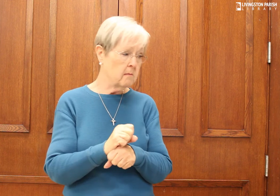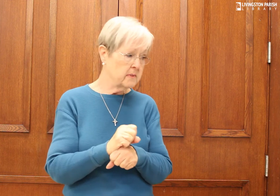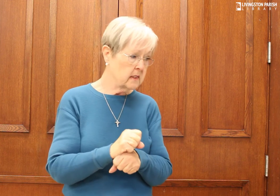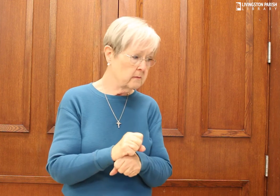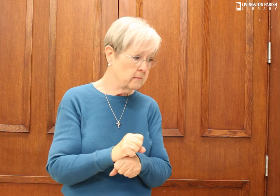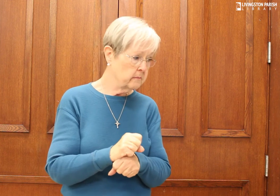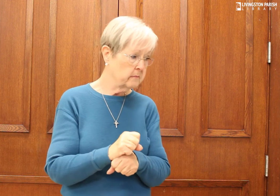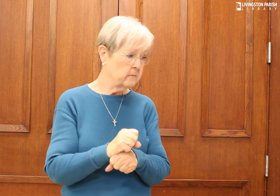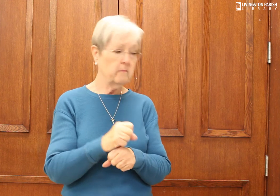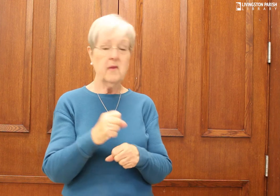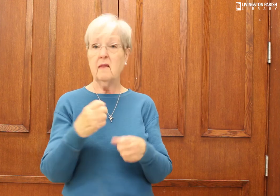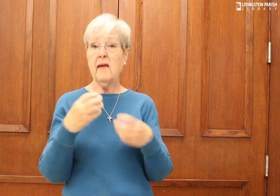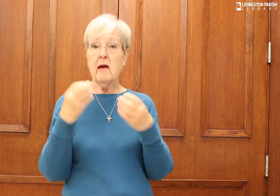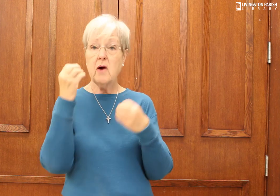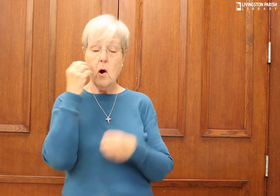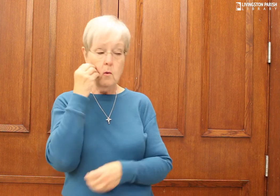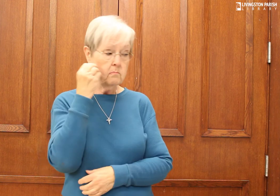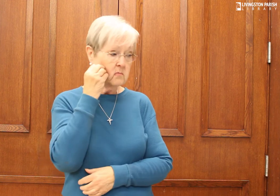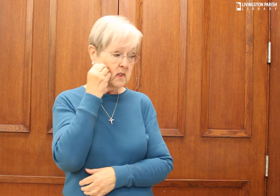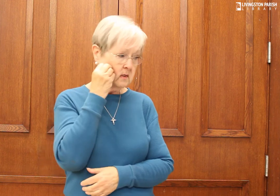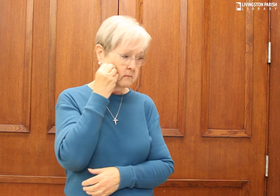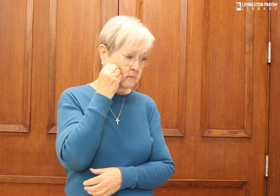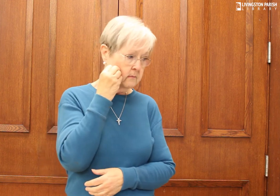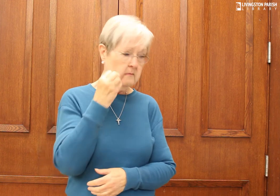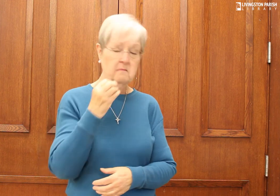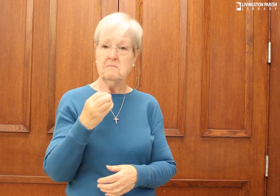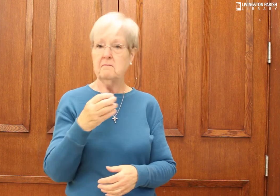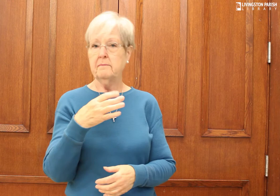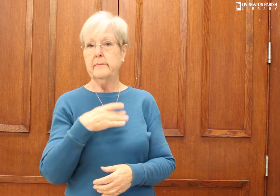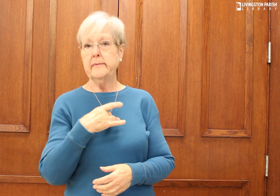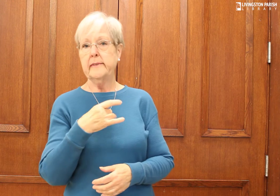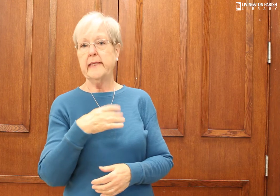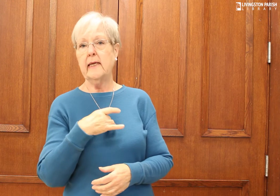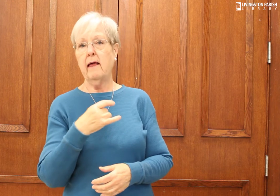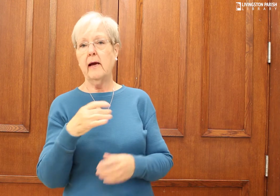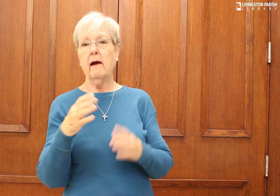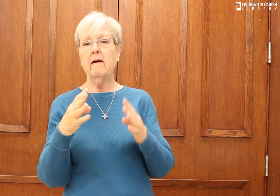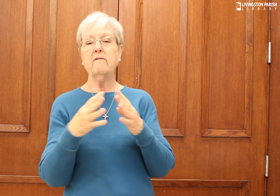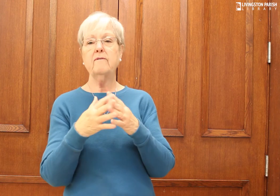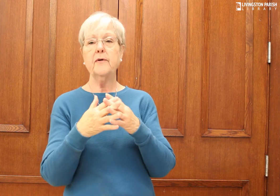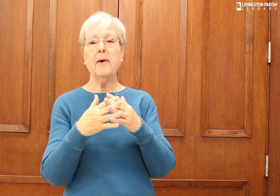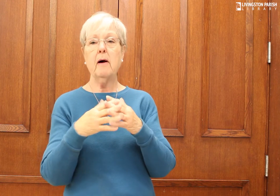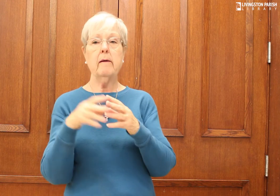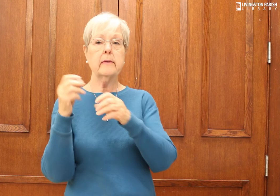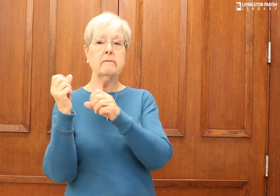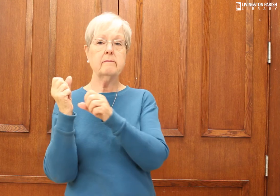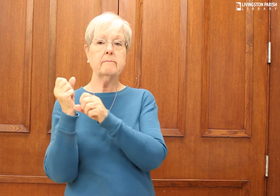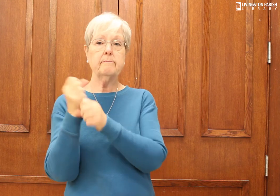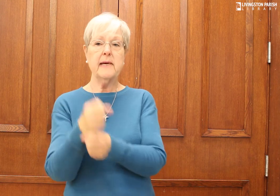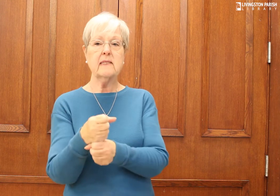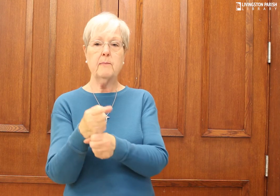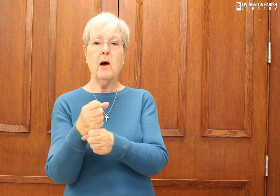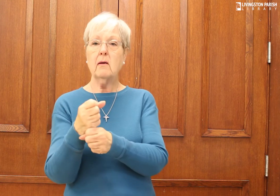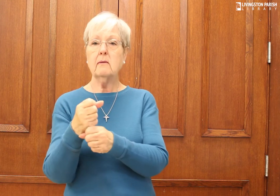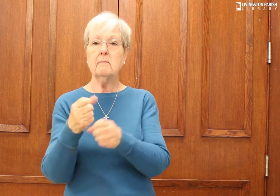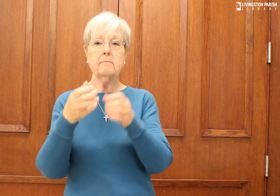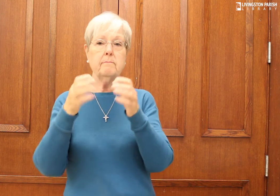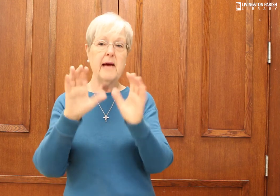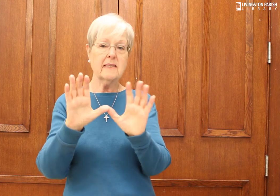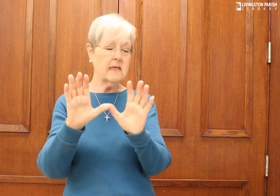jobs, they have homes, they like football, baseball,